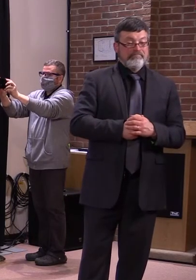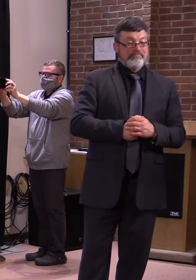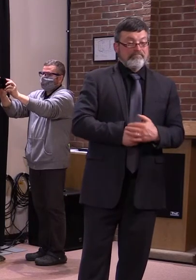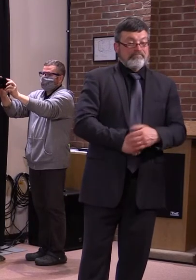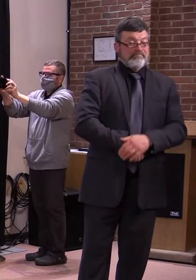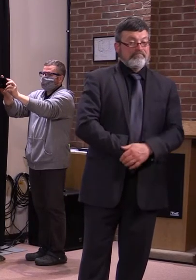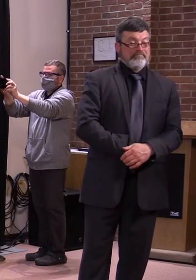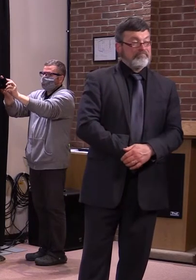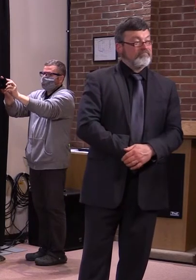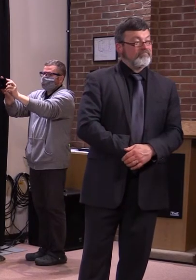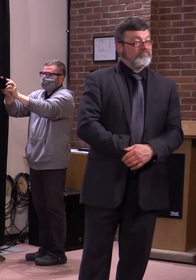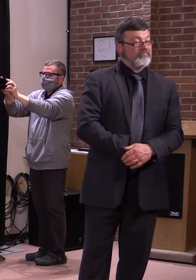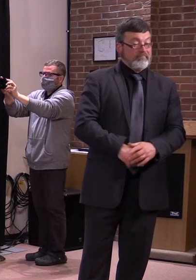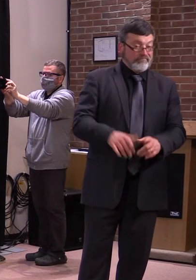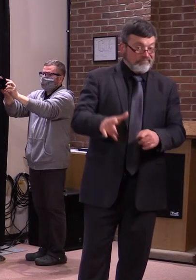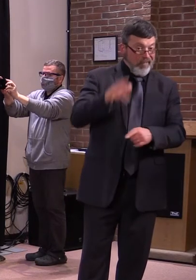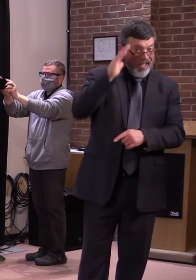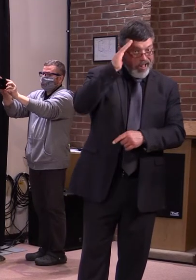Chris Roy?